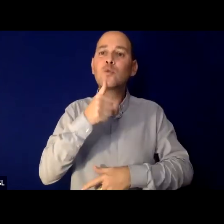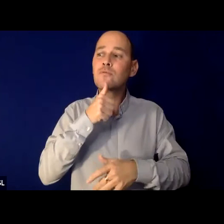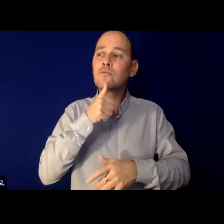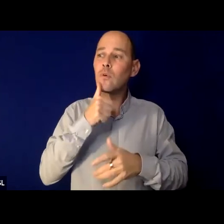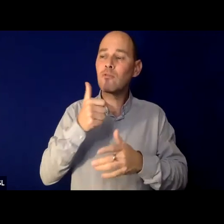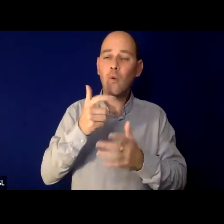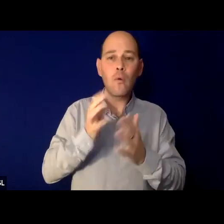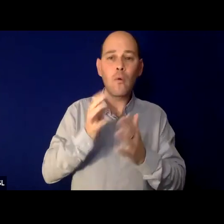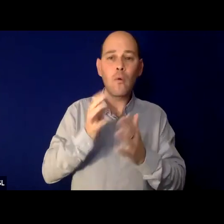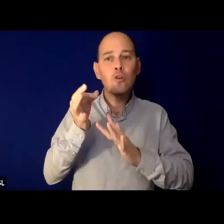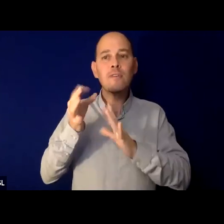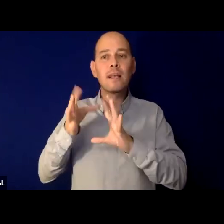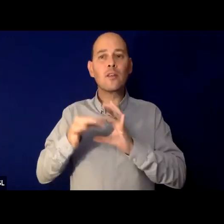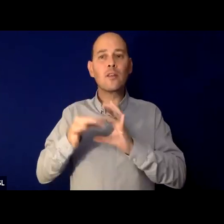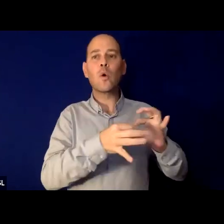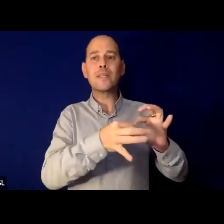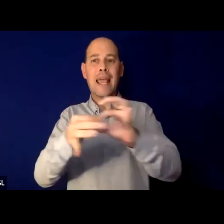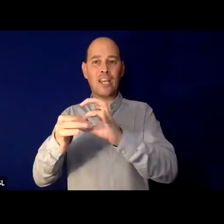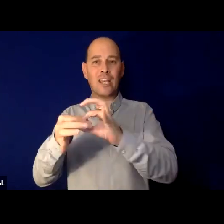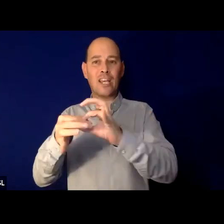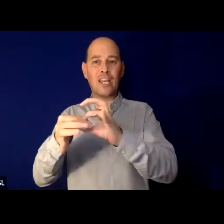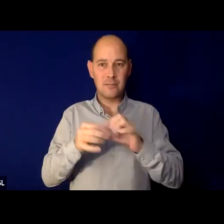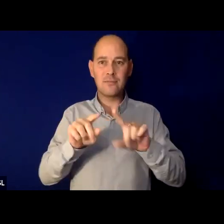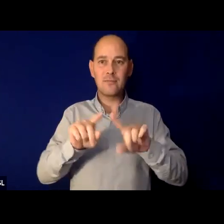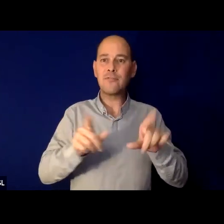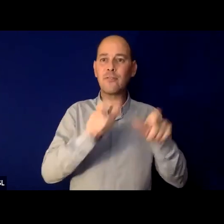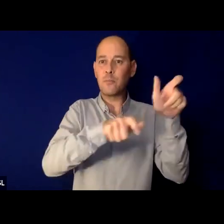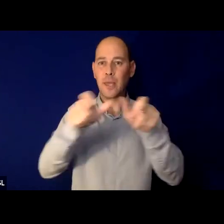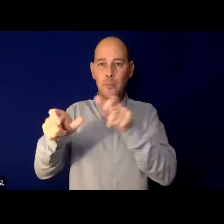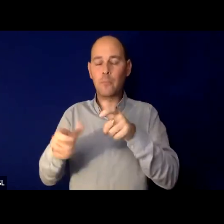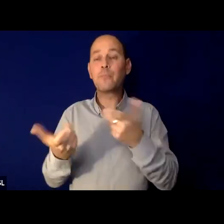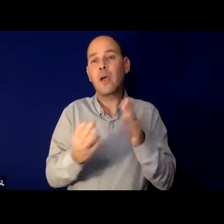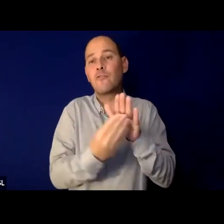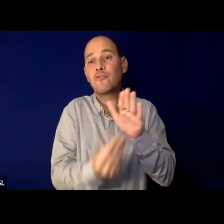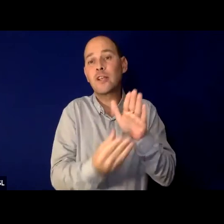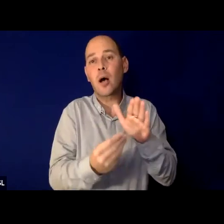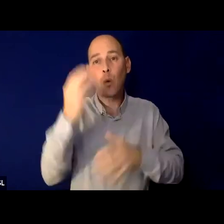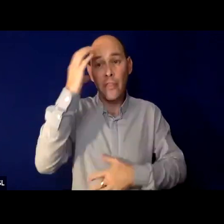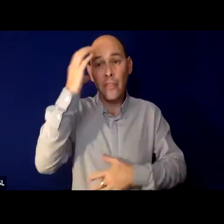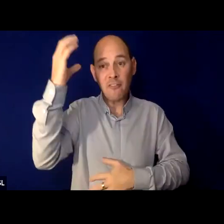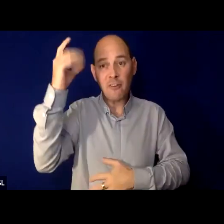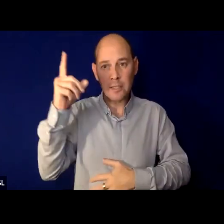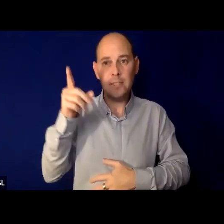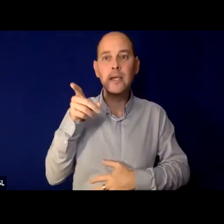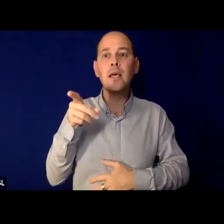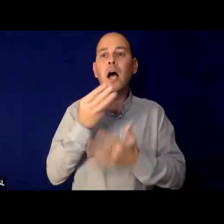among all sorts of different actors. So like within the government, for example, in a lot of different